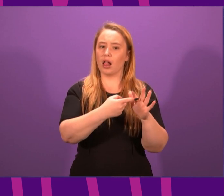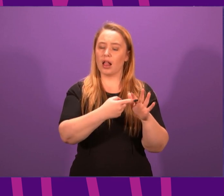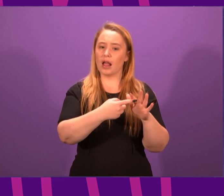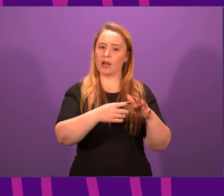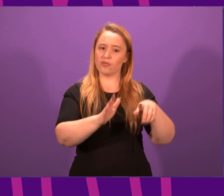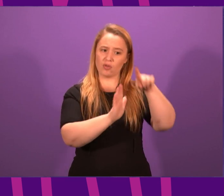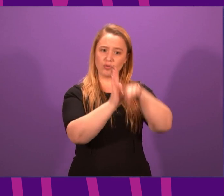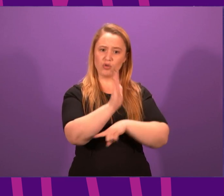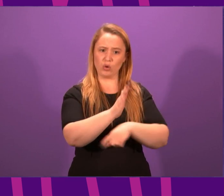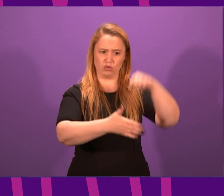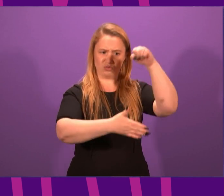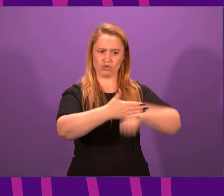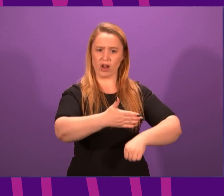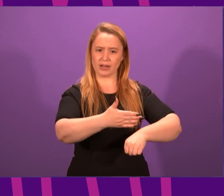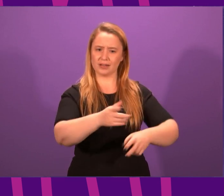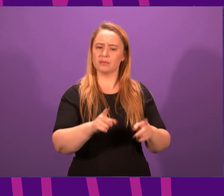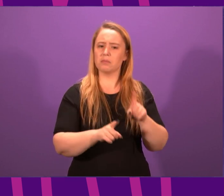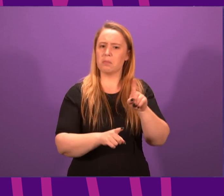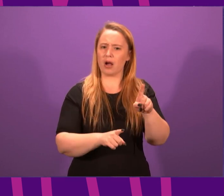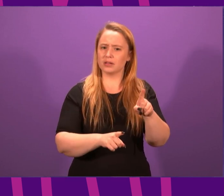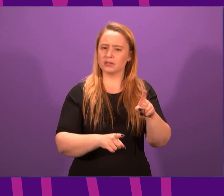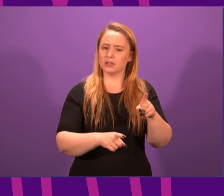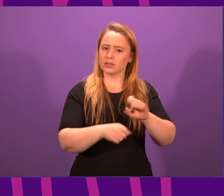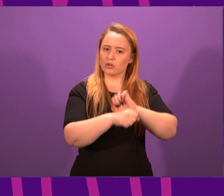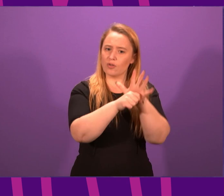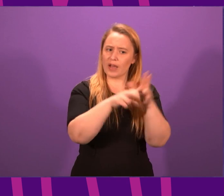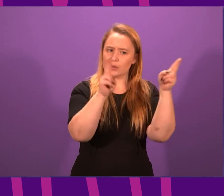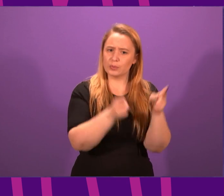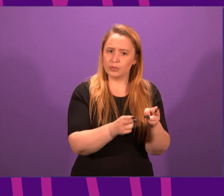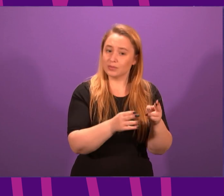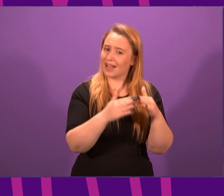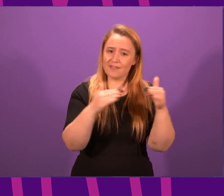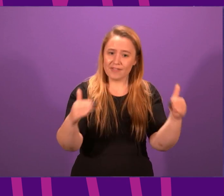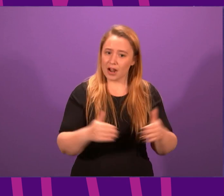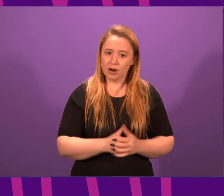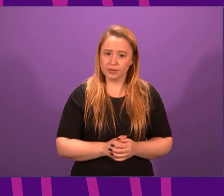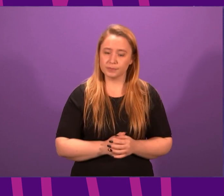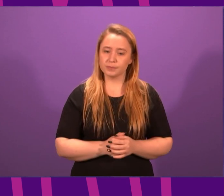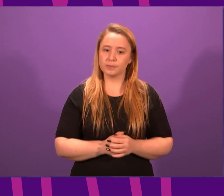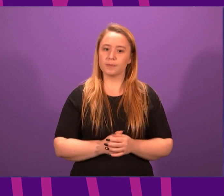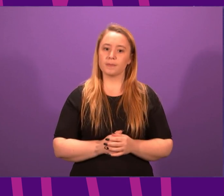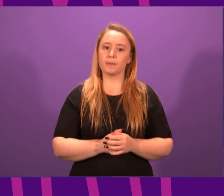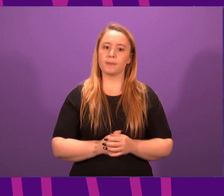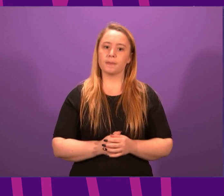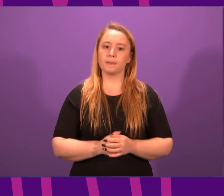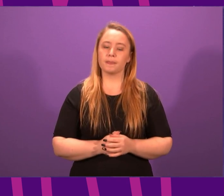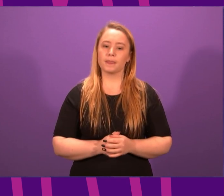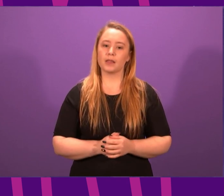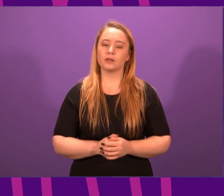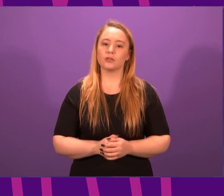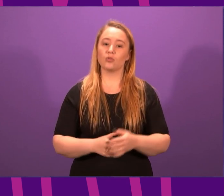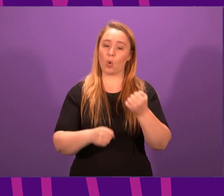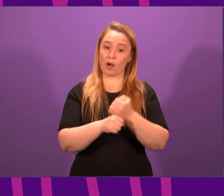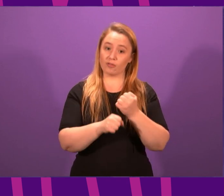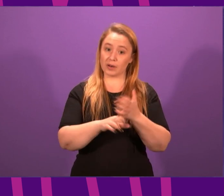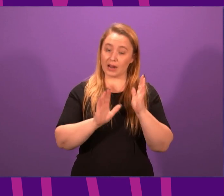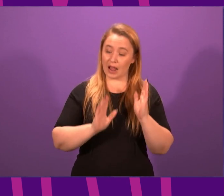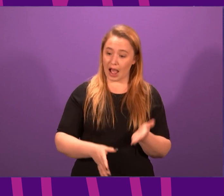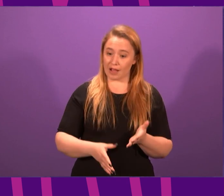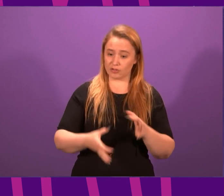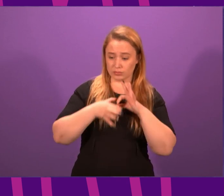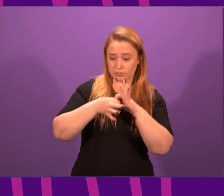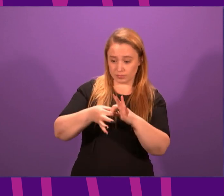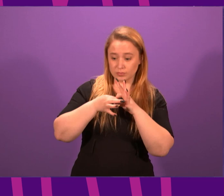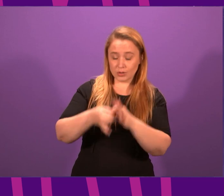In all this, I would urge the government to work with elected members in any area that is likely to go into that